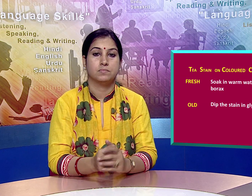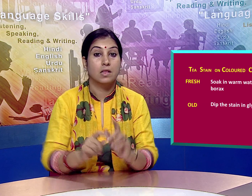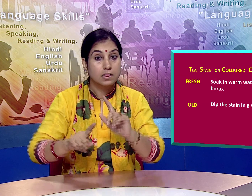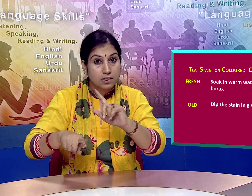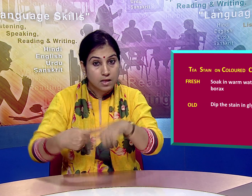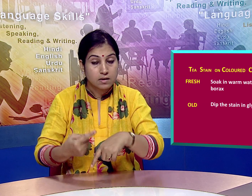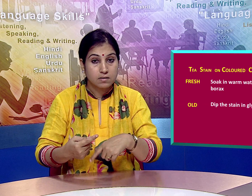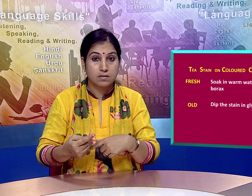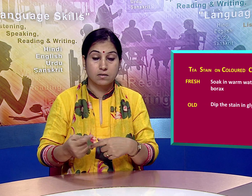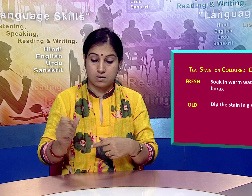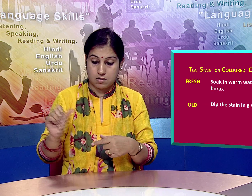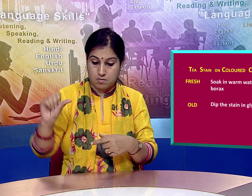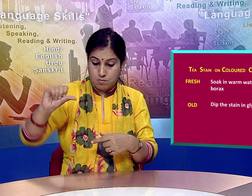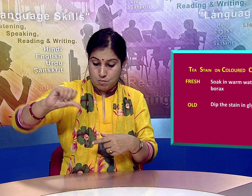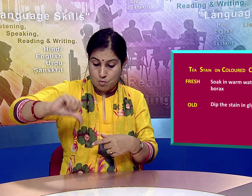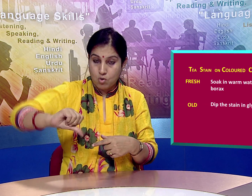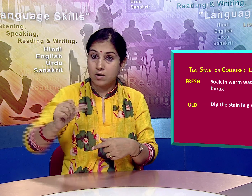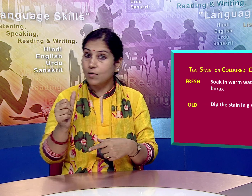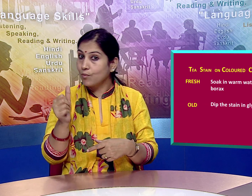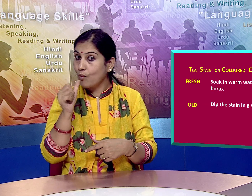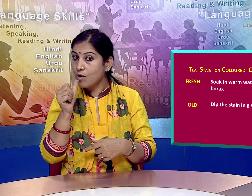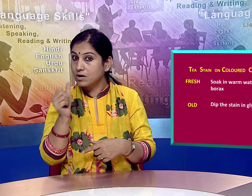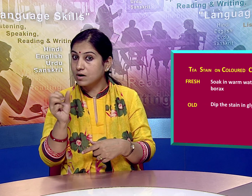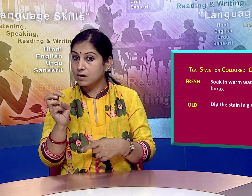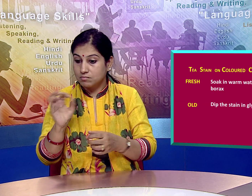And then pour boiling water into it.